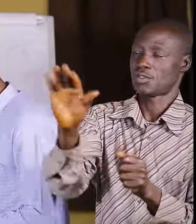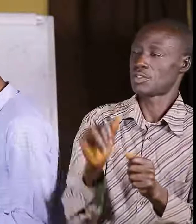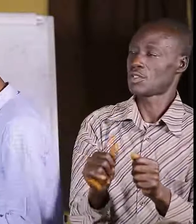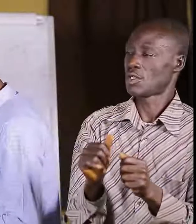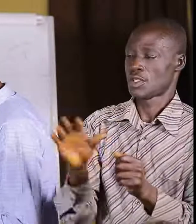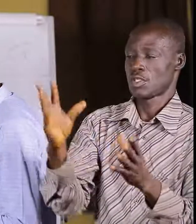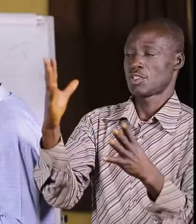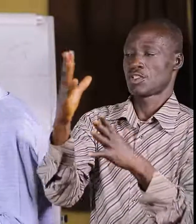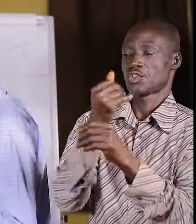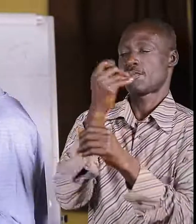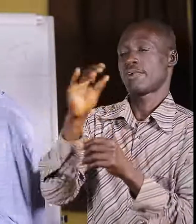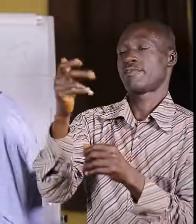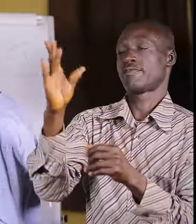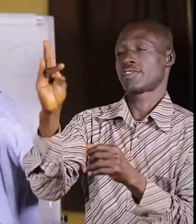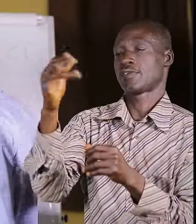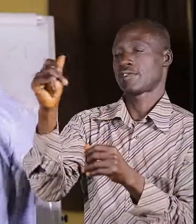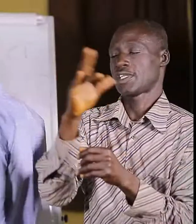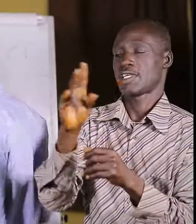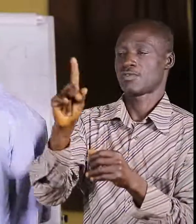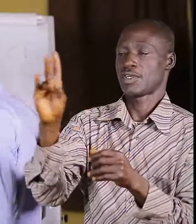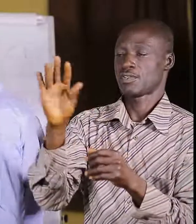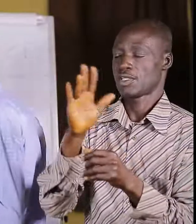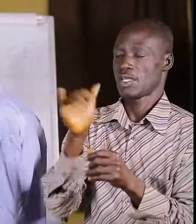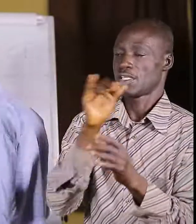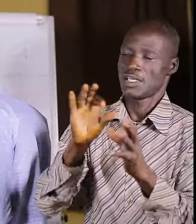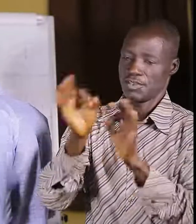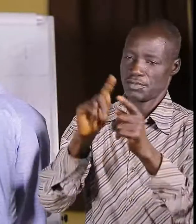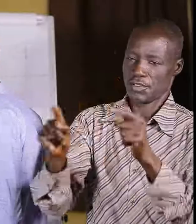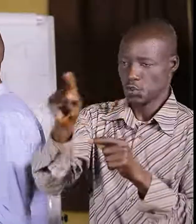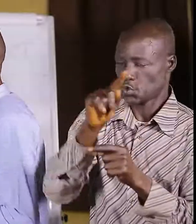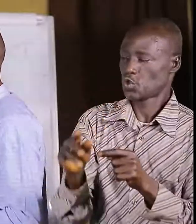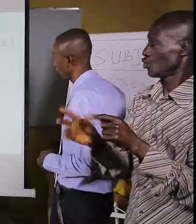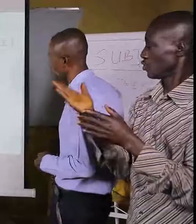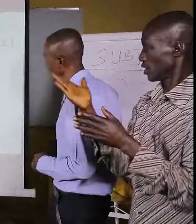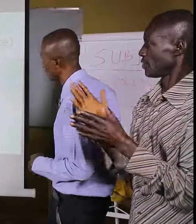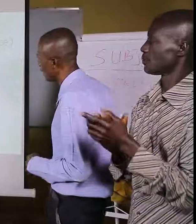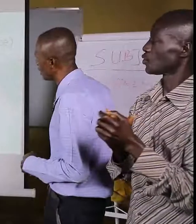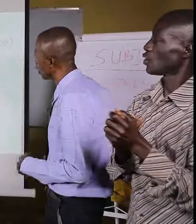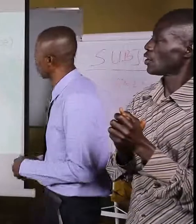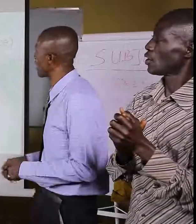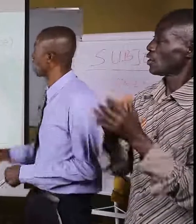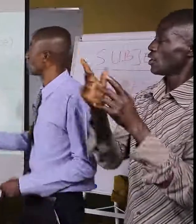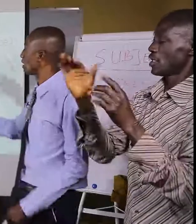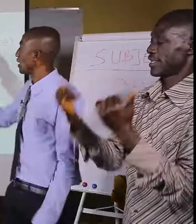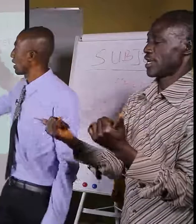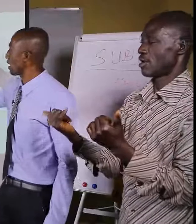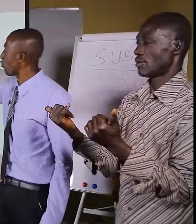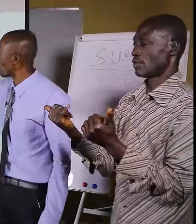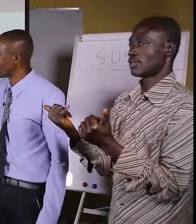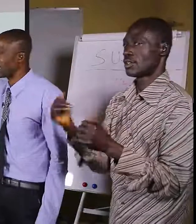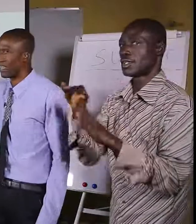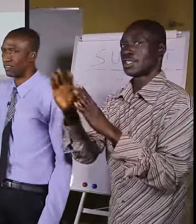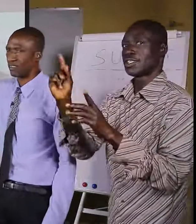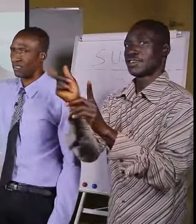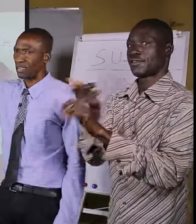the sum of 7 tens and 1 unit, as I have explained on the board here. So now, in the